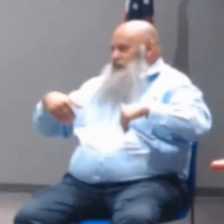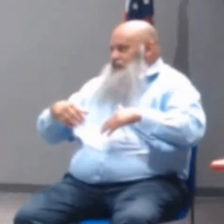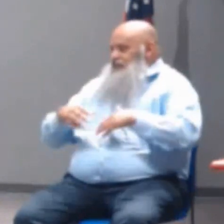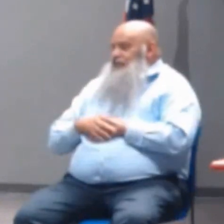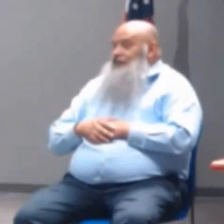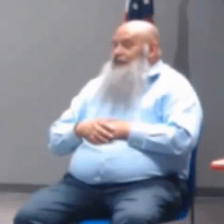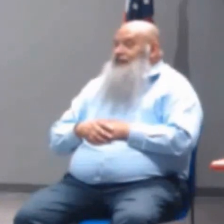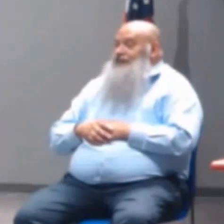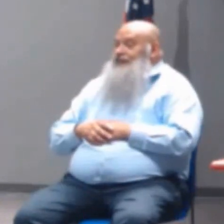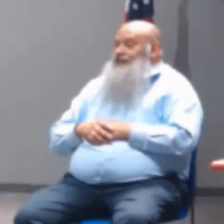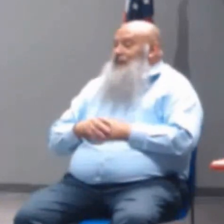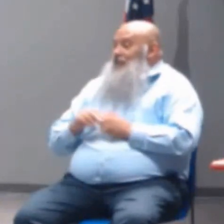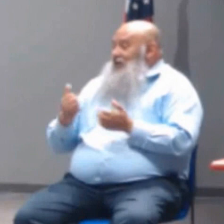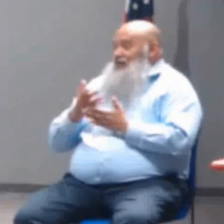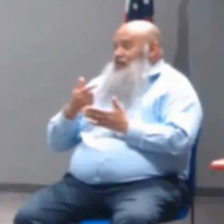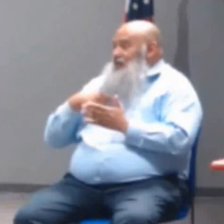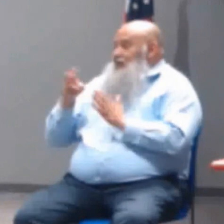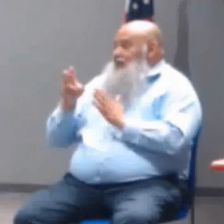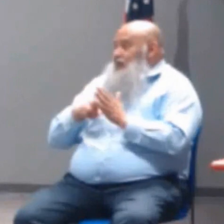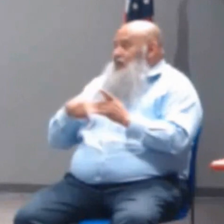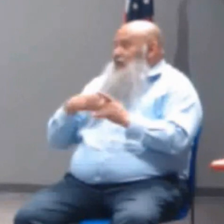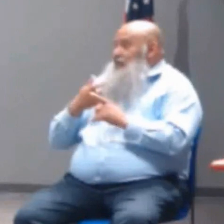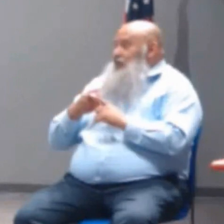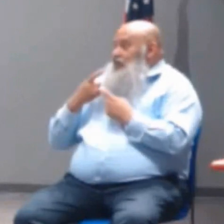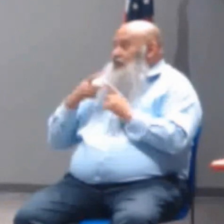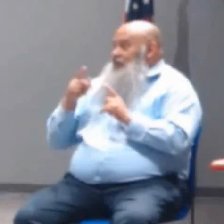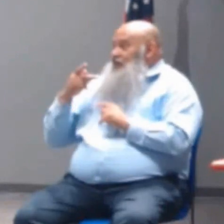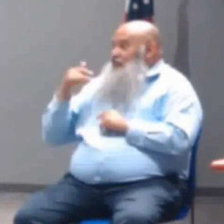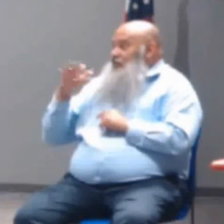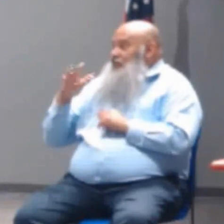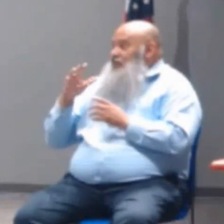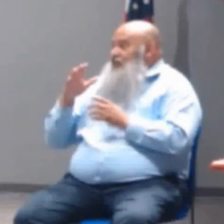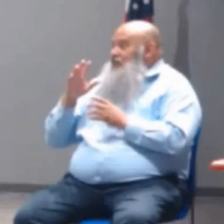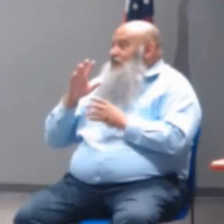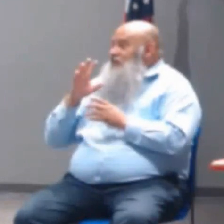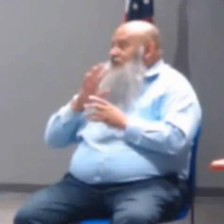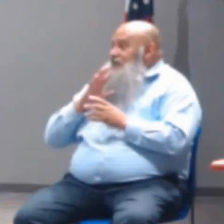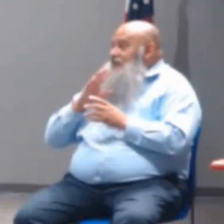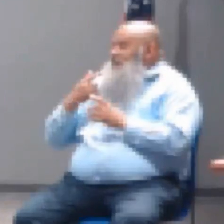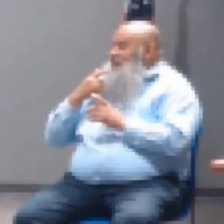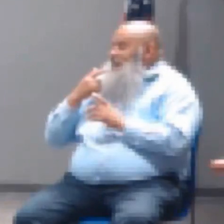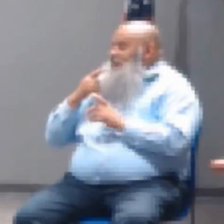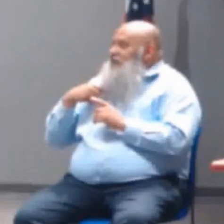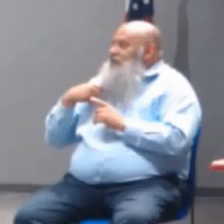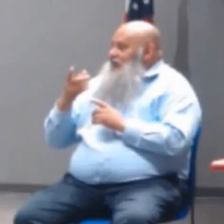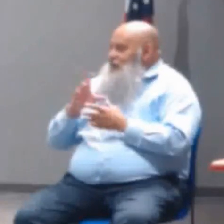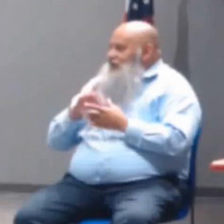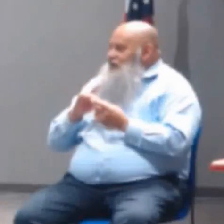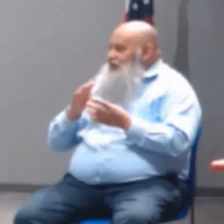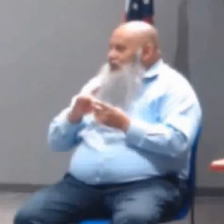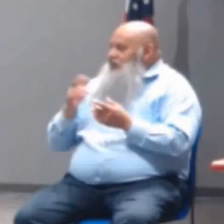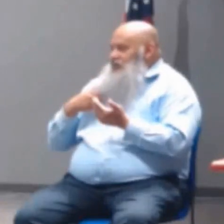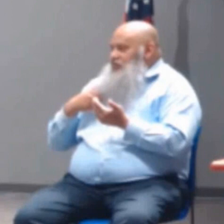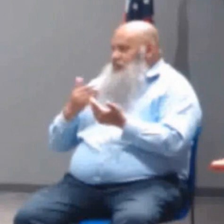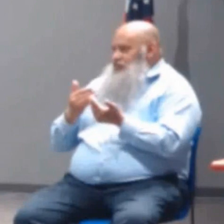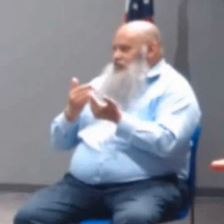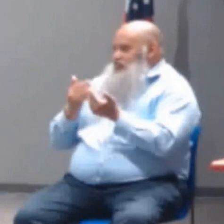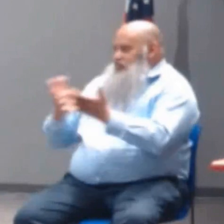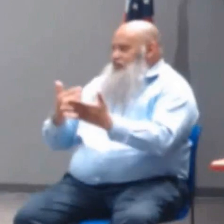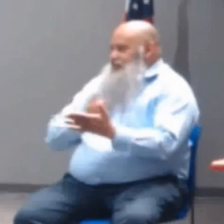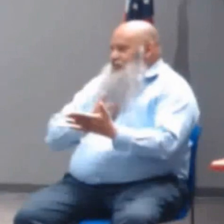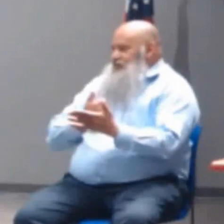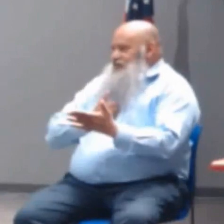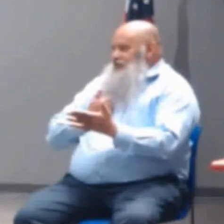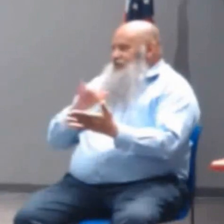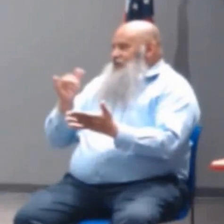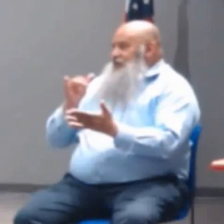And everything I've read about effective public speaking says, tell a story. So I offer myself as a